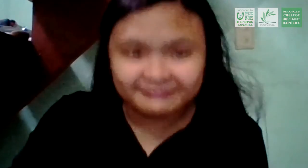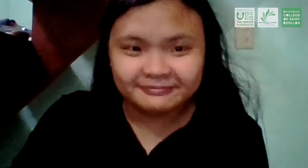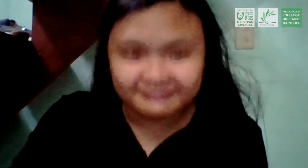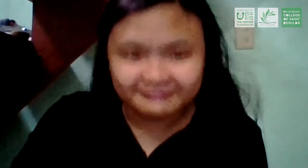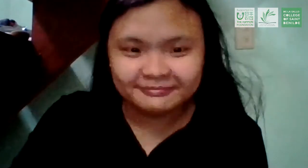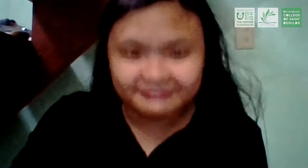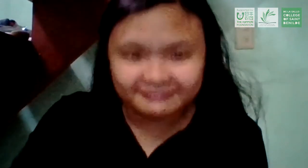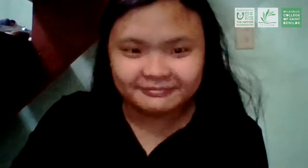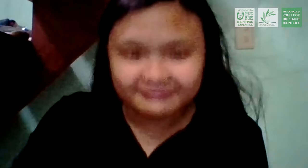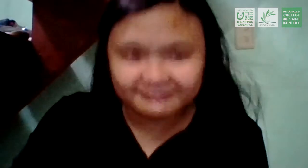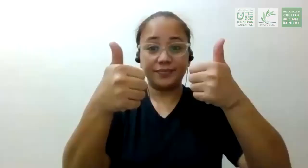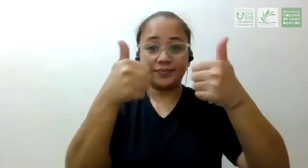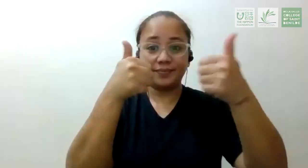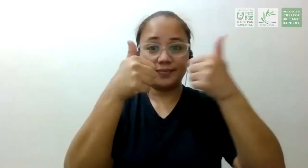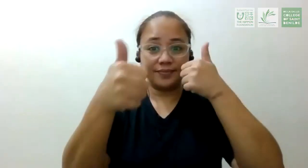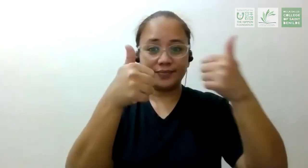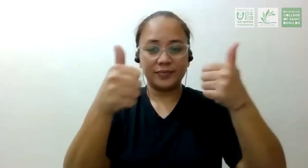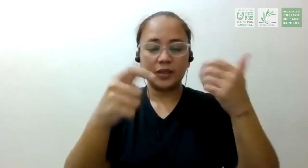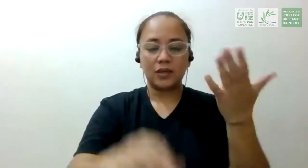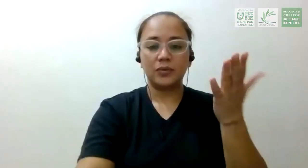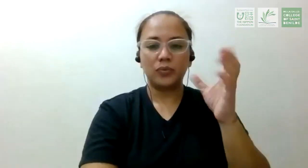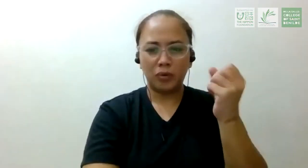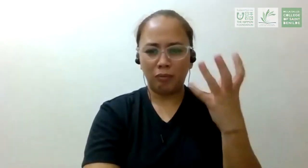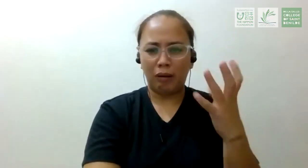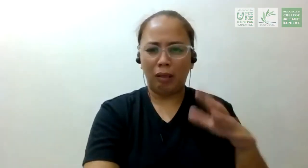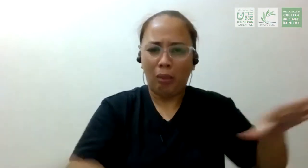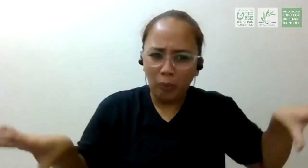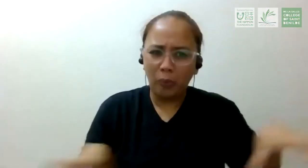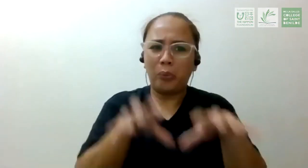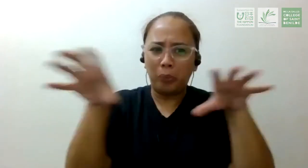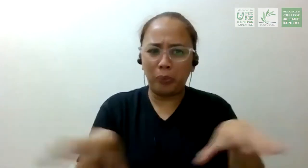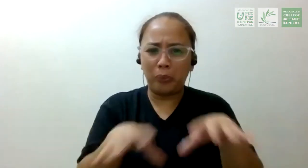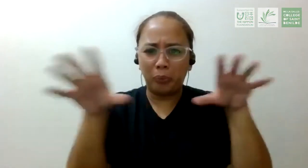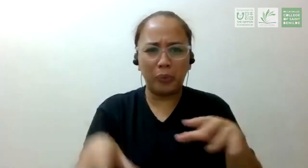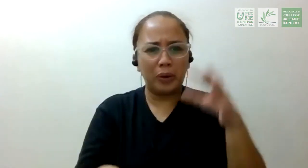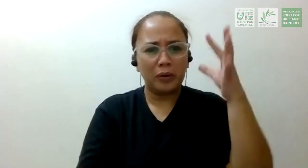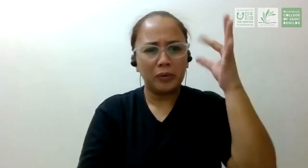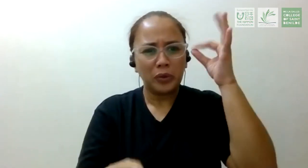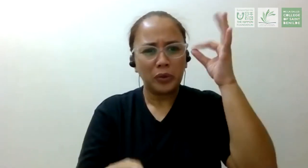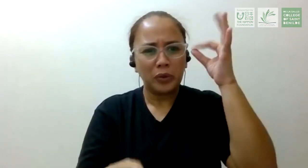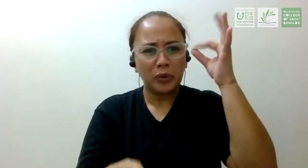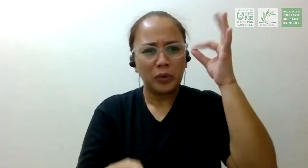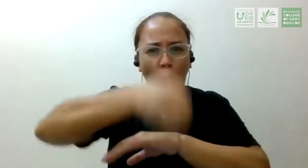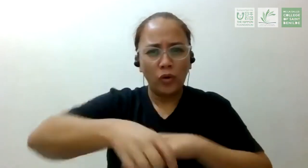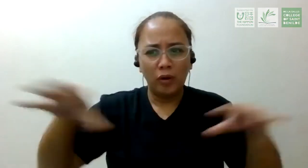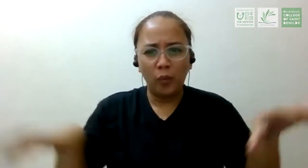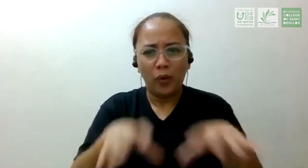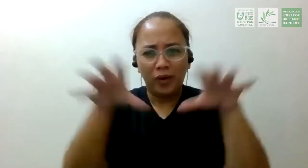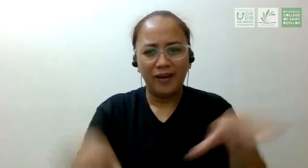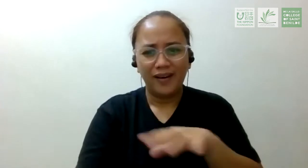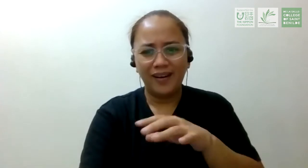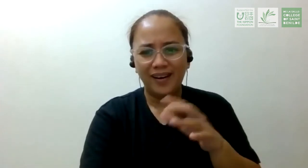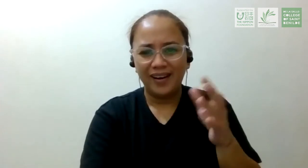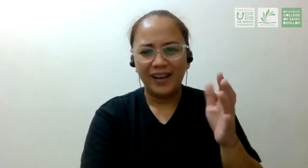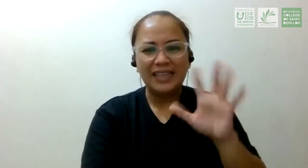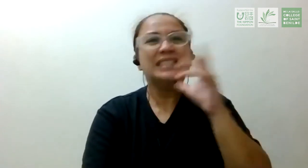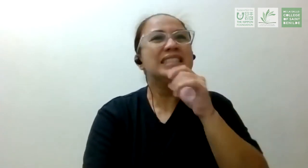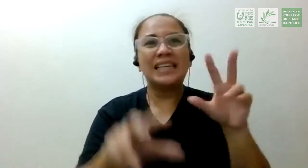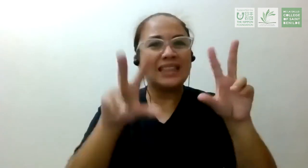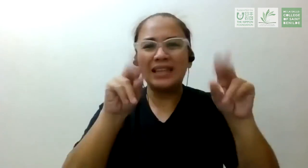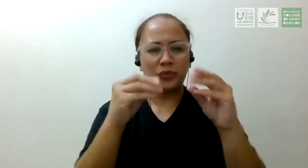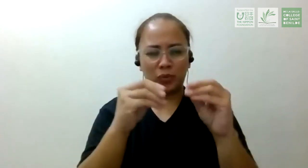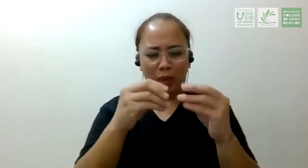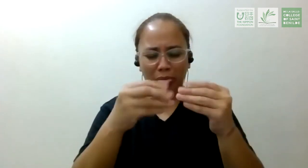Okay. We all did a lot of work on that. Jasmine, you did too much work. Don't need to talk about me too